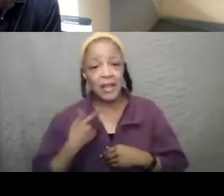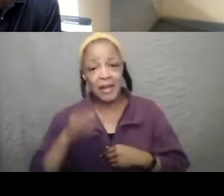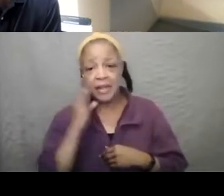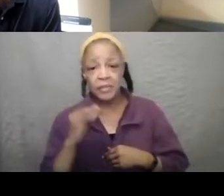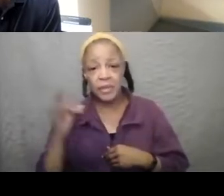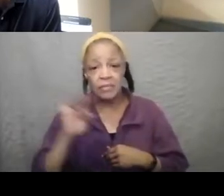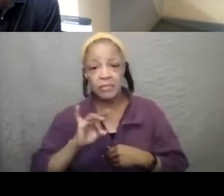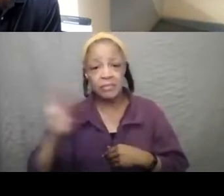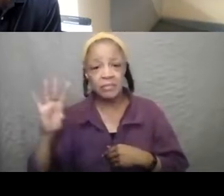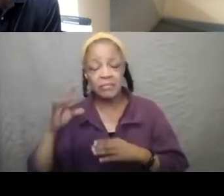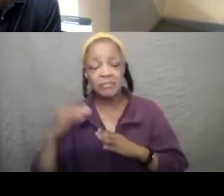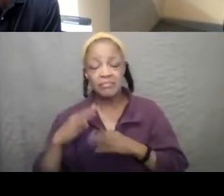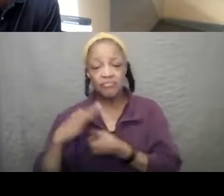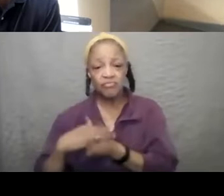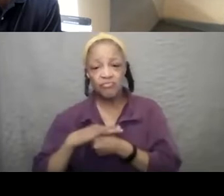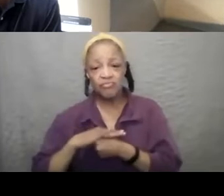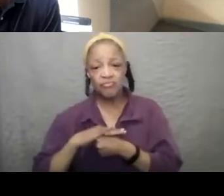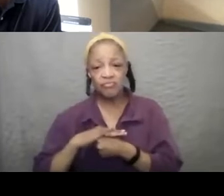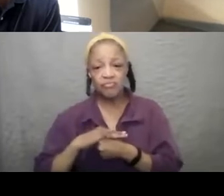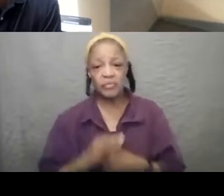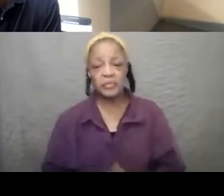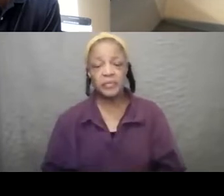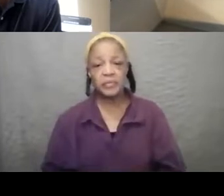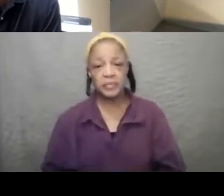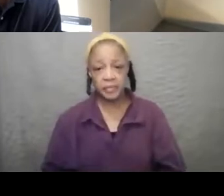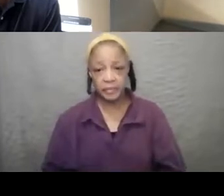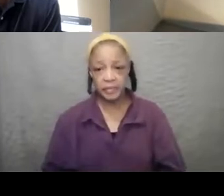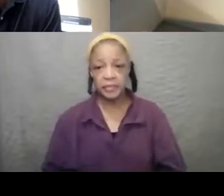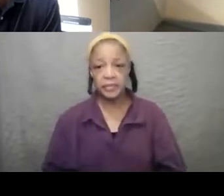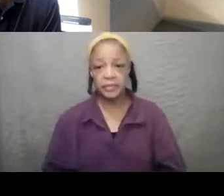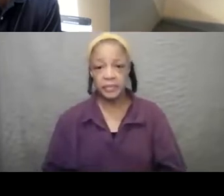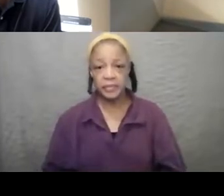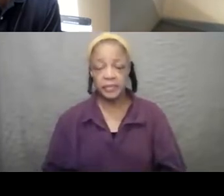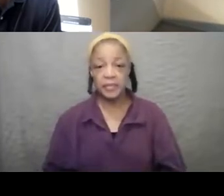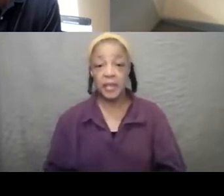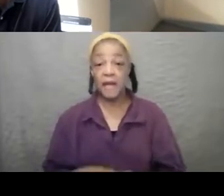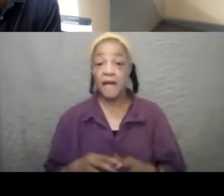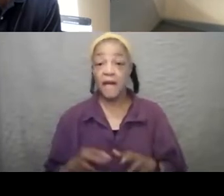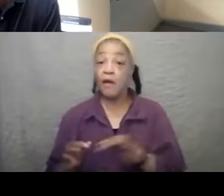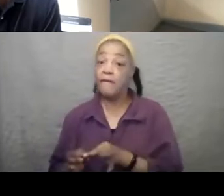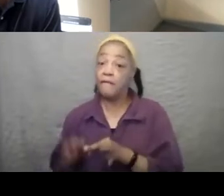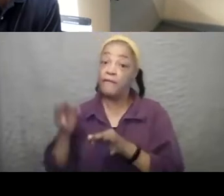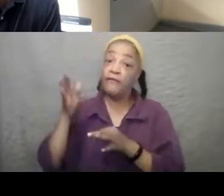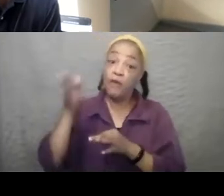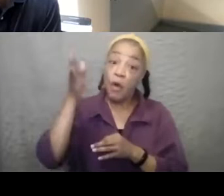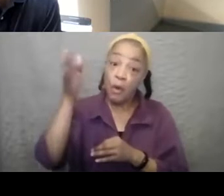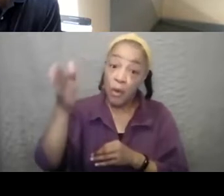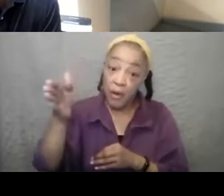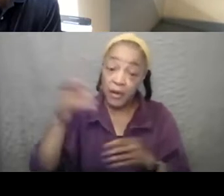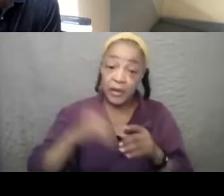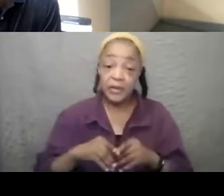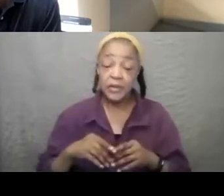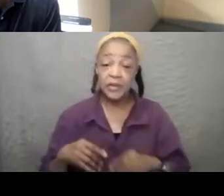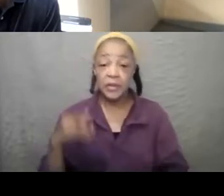So flash forward to Cal, I was